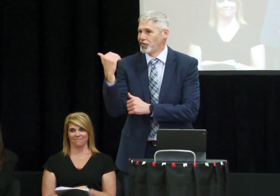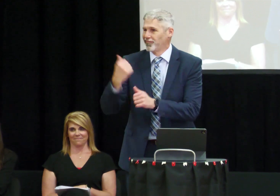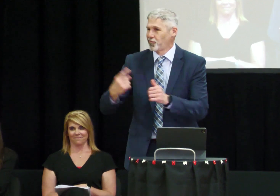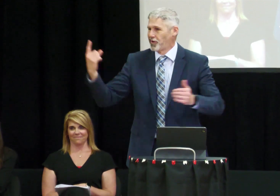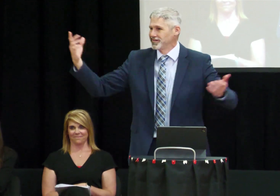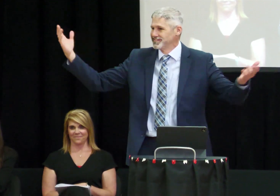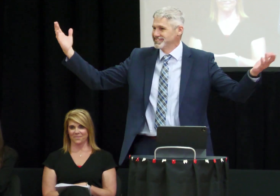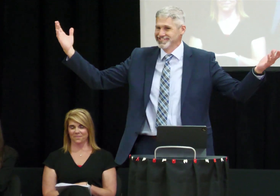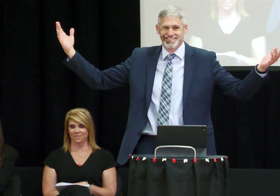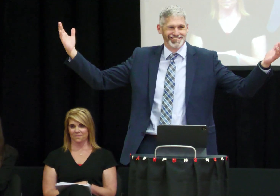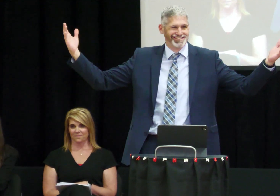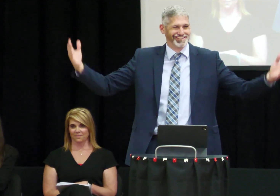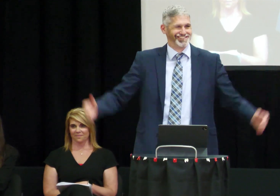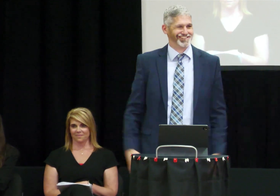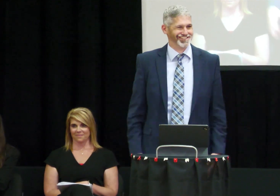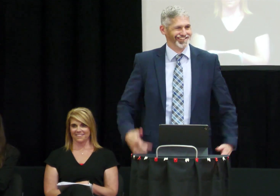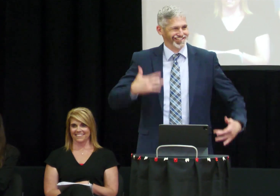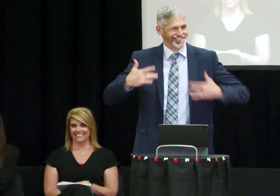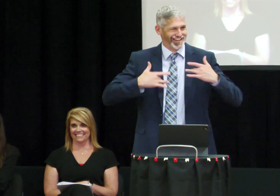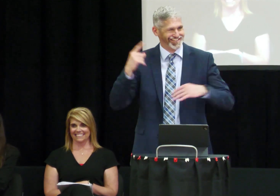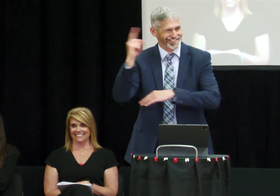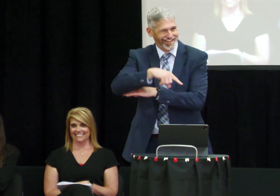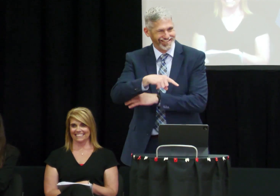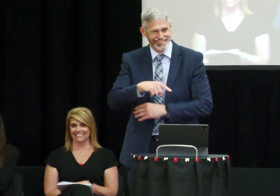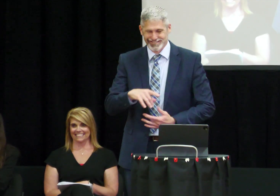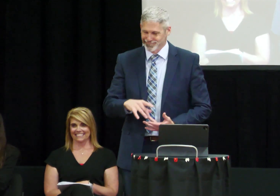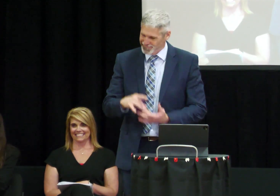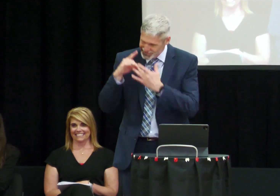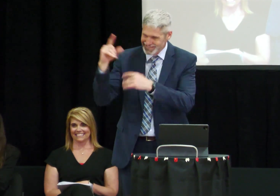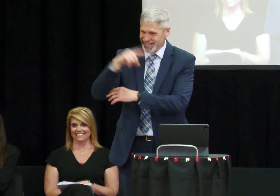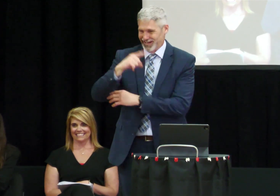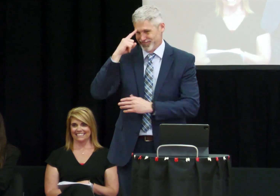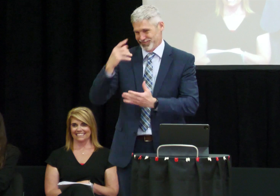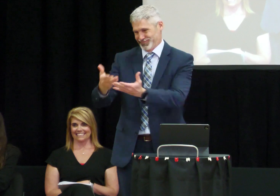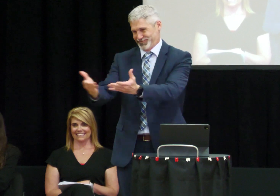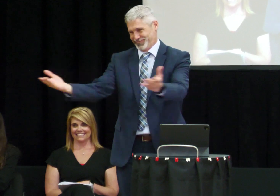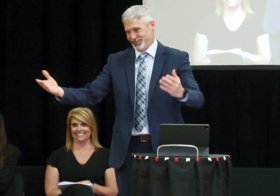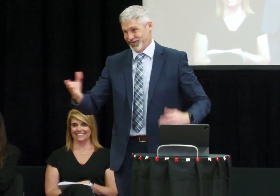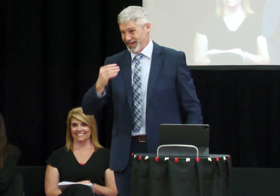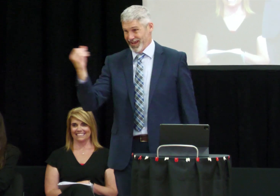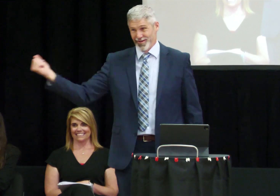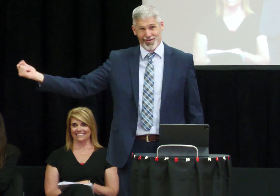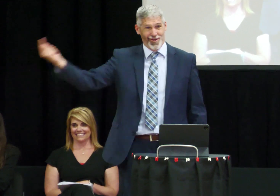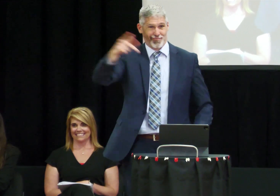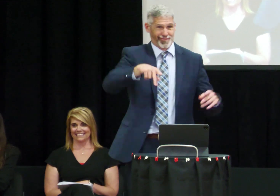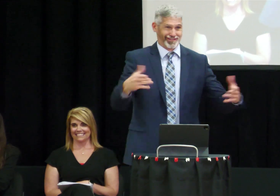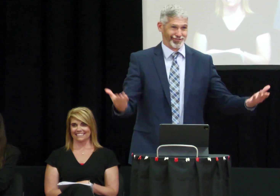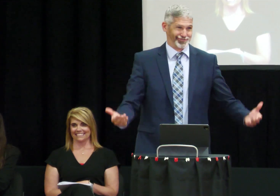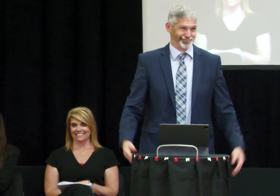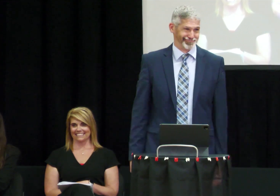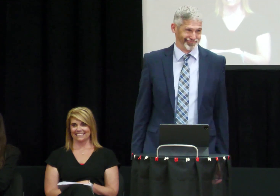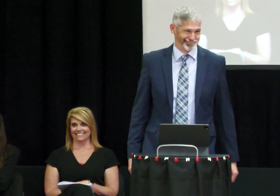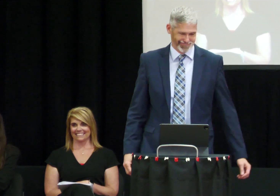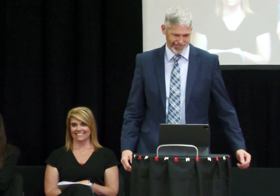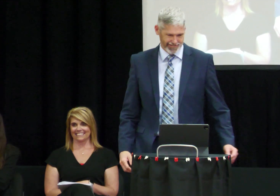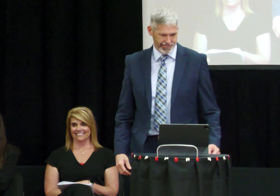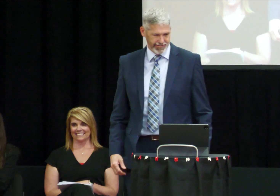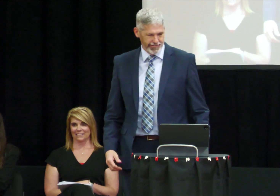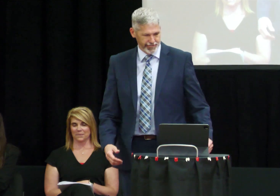Good morning, everyone. It's an exciting day. It is such a special day for all of you graduates and for the rest of you here